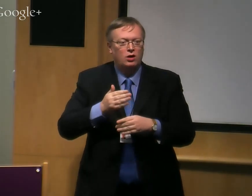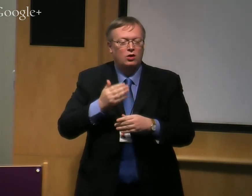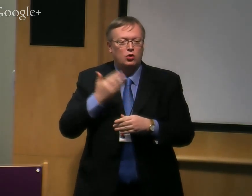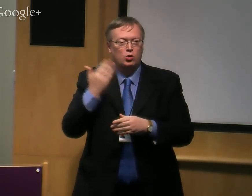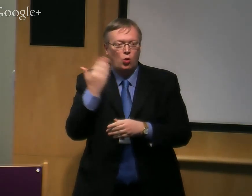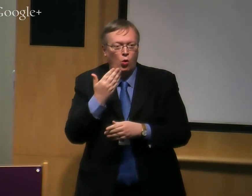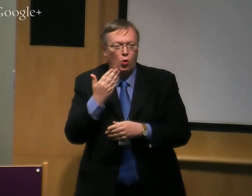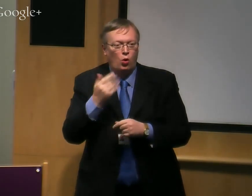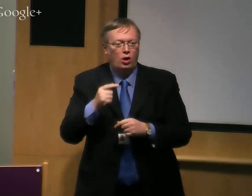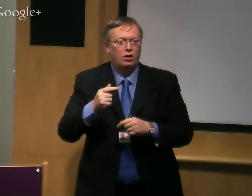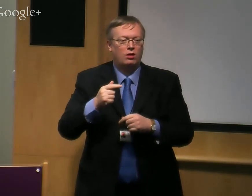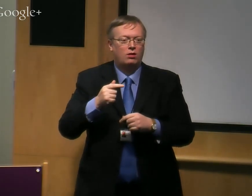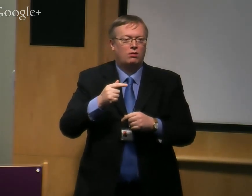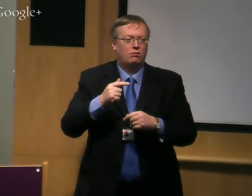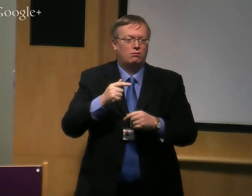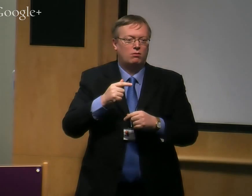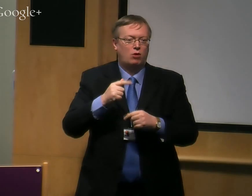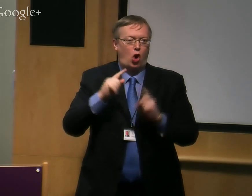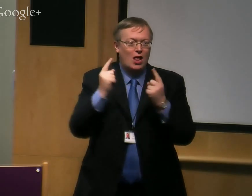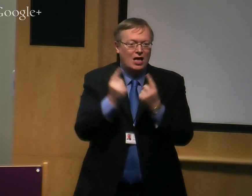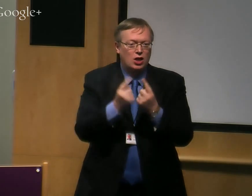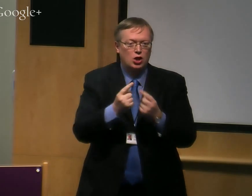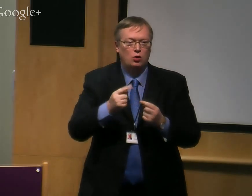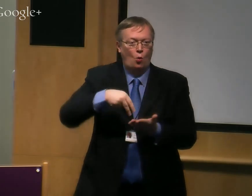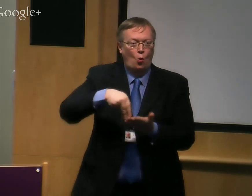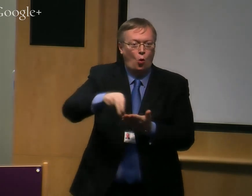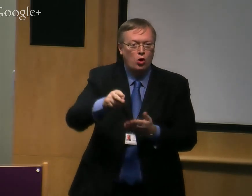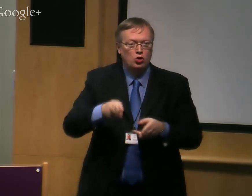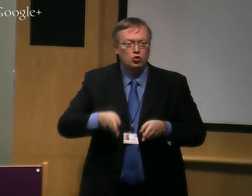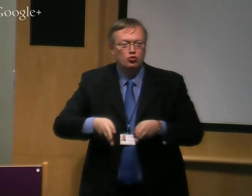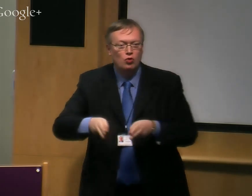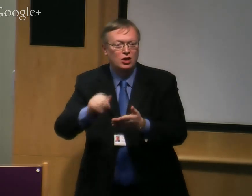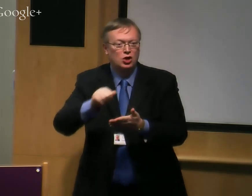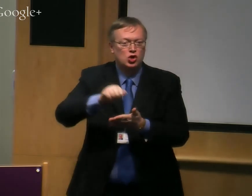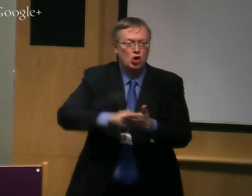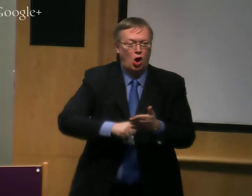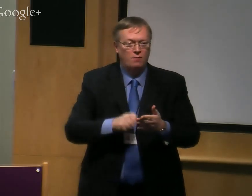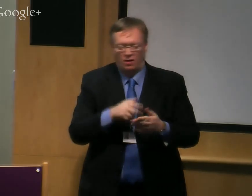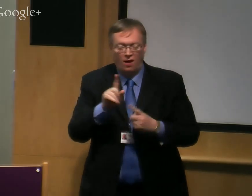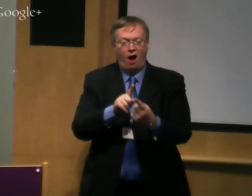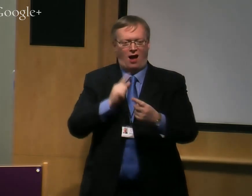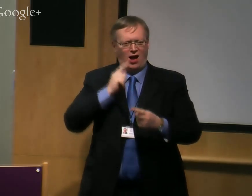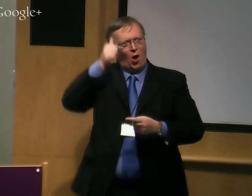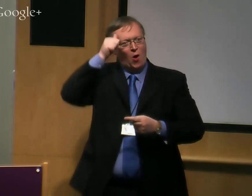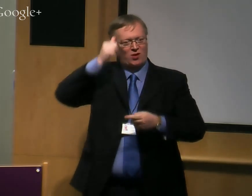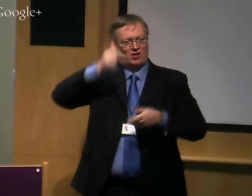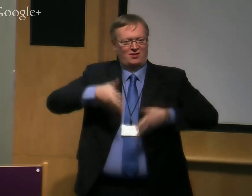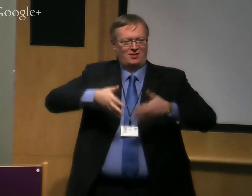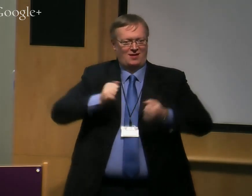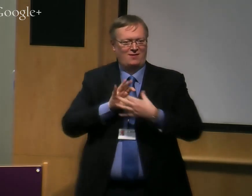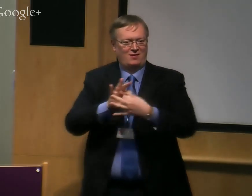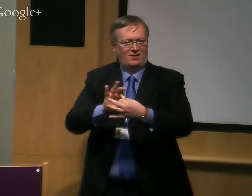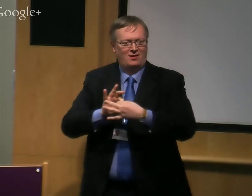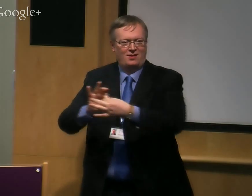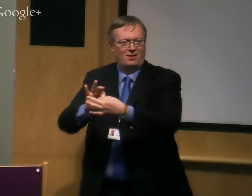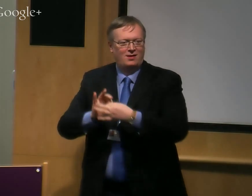they know BSL, then in work, in school, in college, meeting around the streets, anywhere, they could